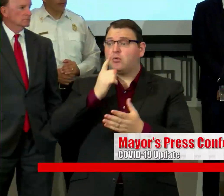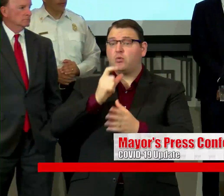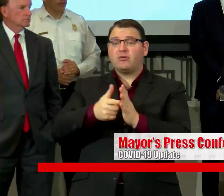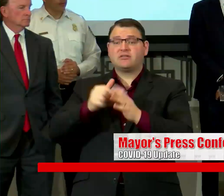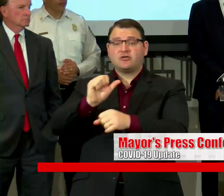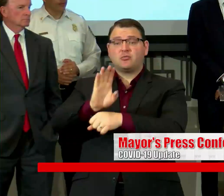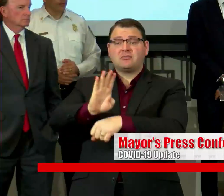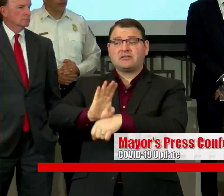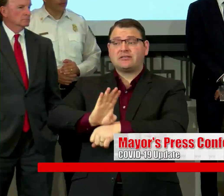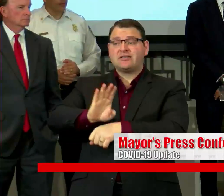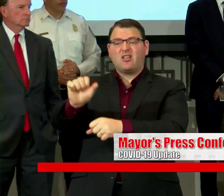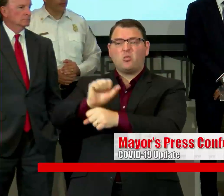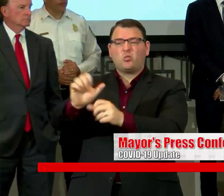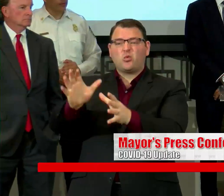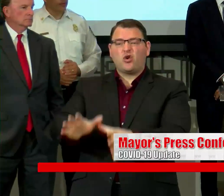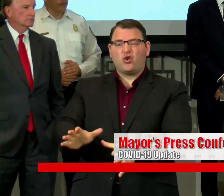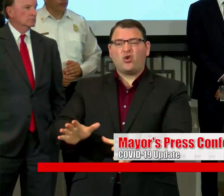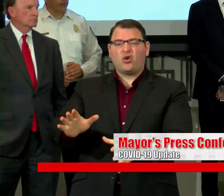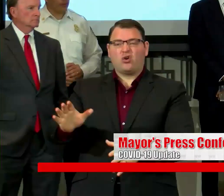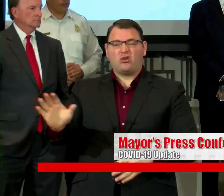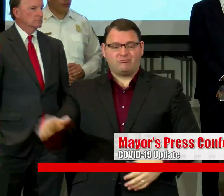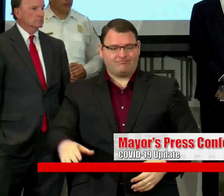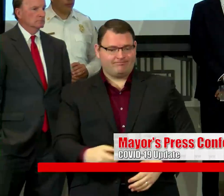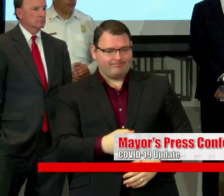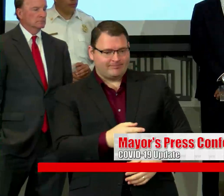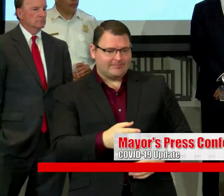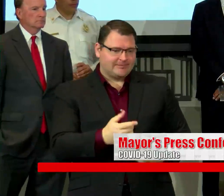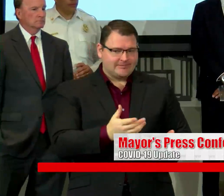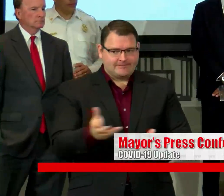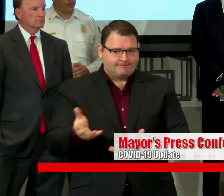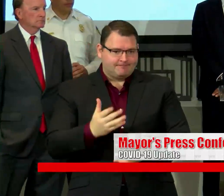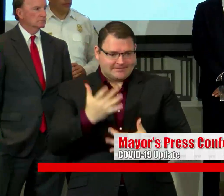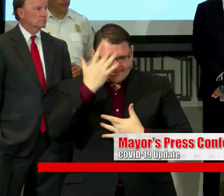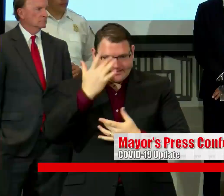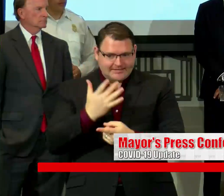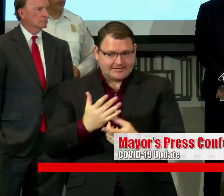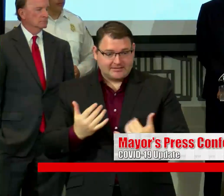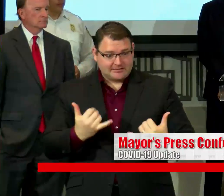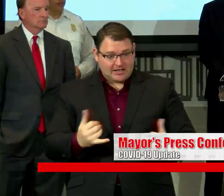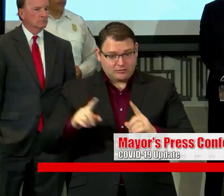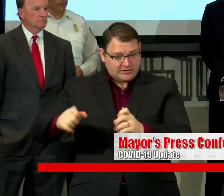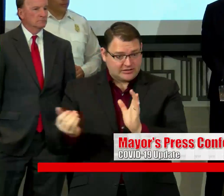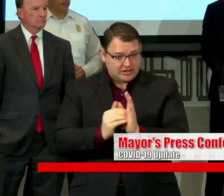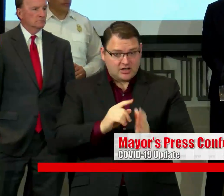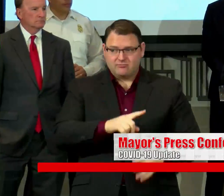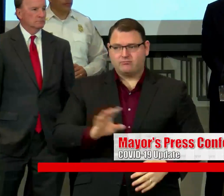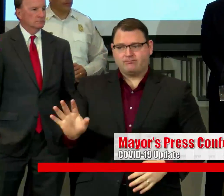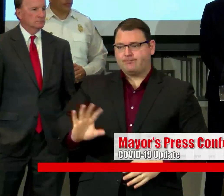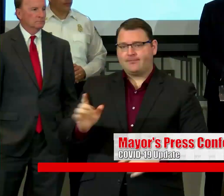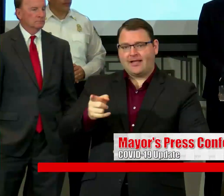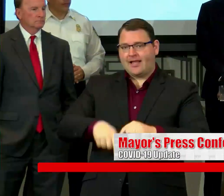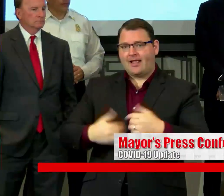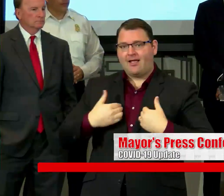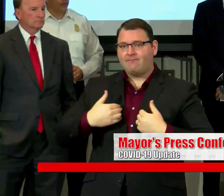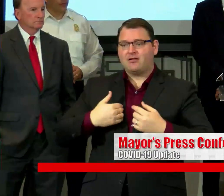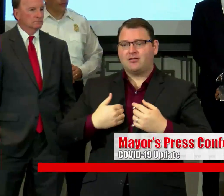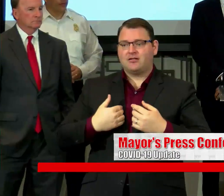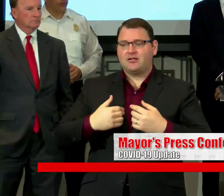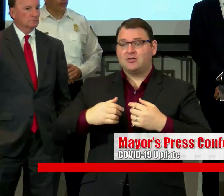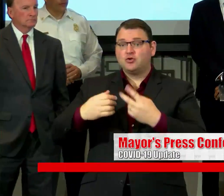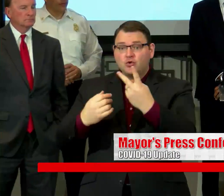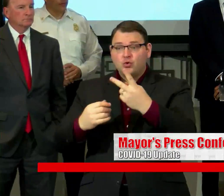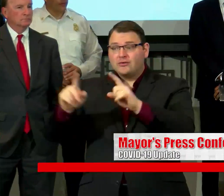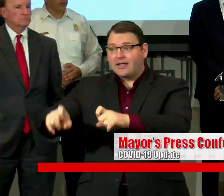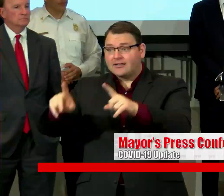they're demanding that their employee have 2 tests before they can come back to work. And that's just unrealistic, and that is not helpful to the community, because we need